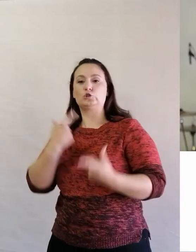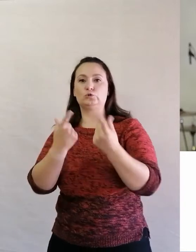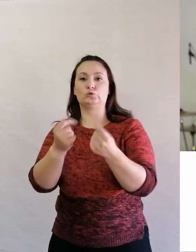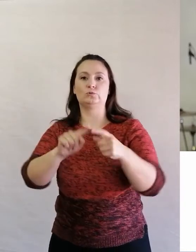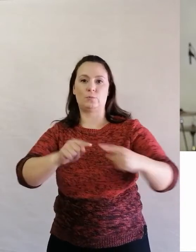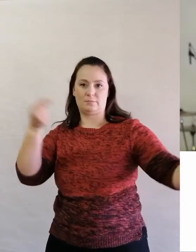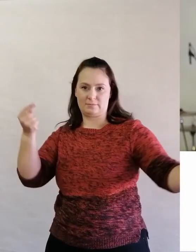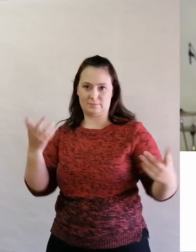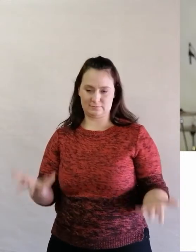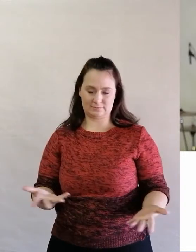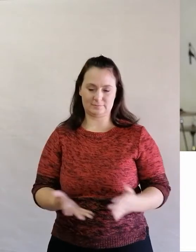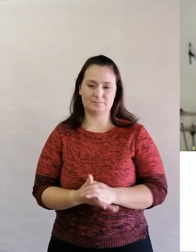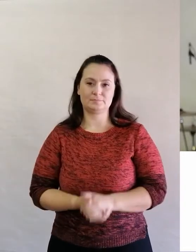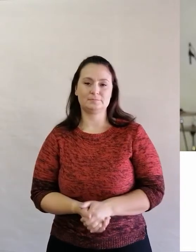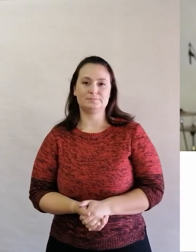You see,